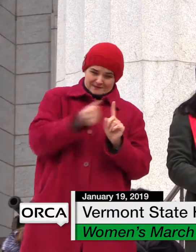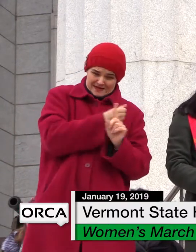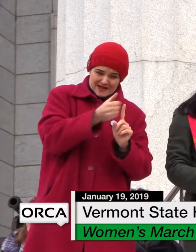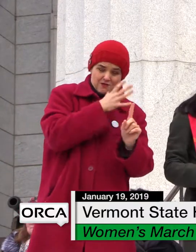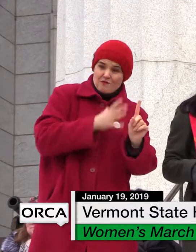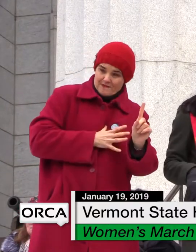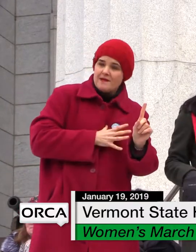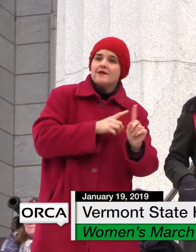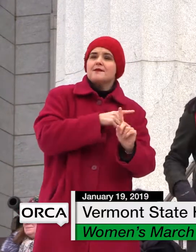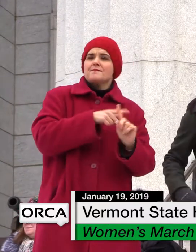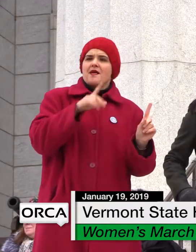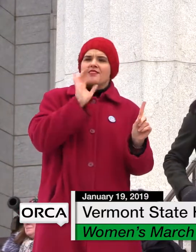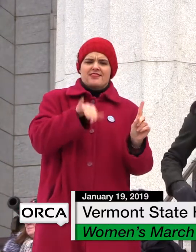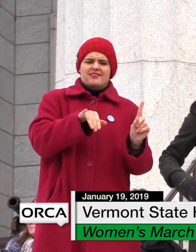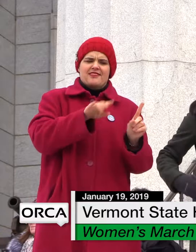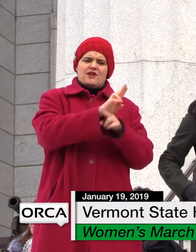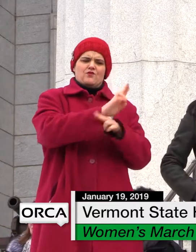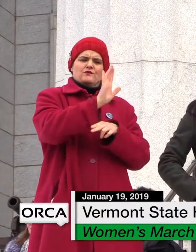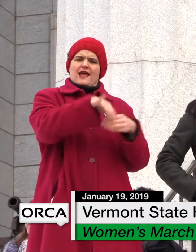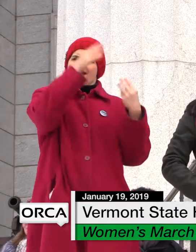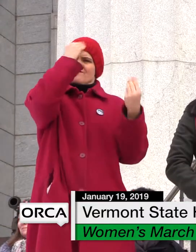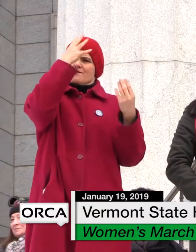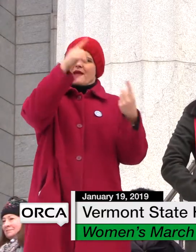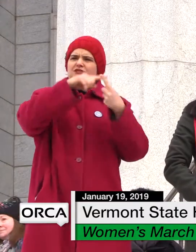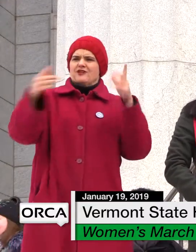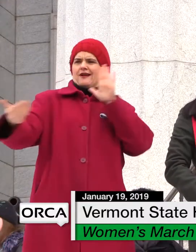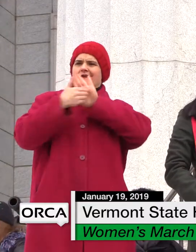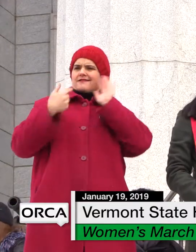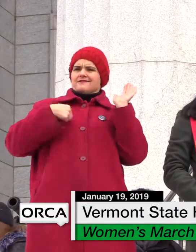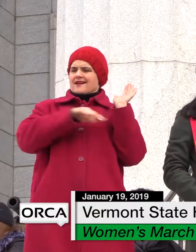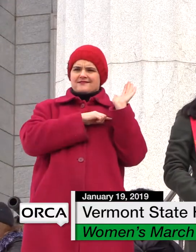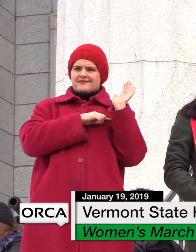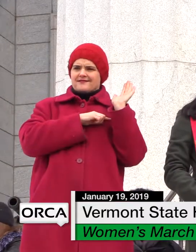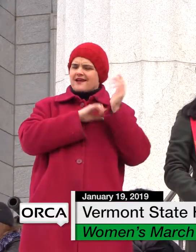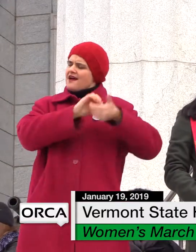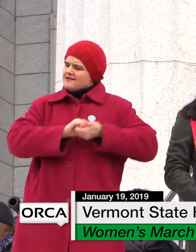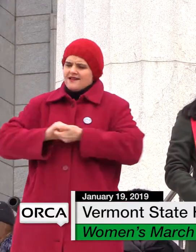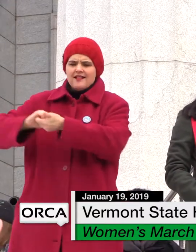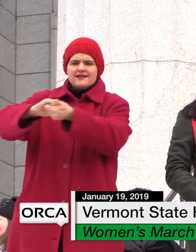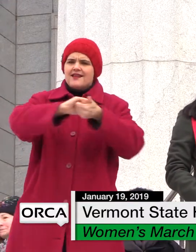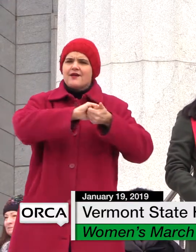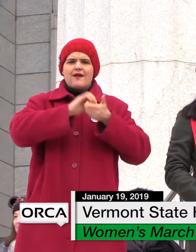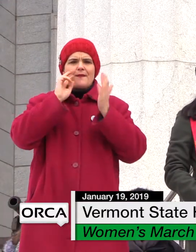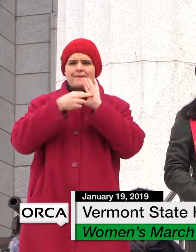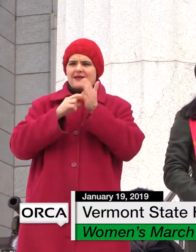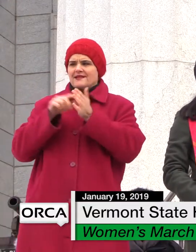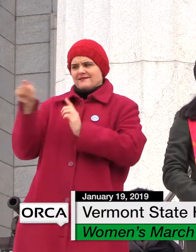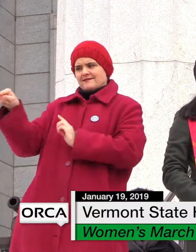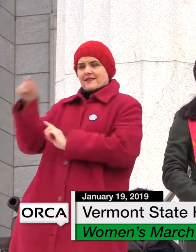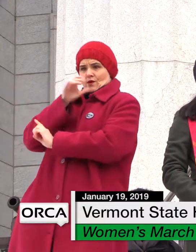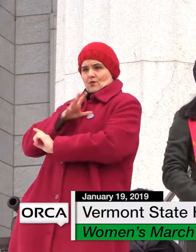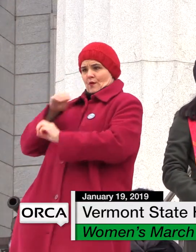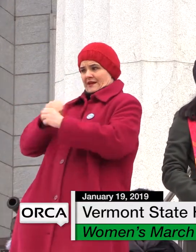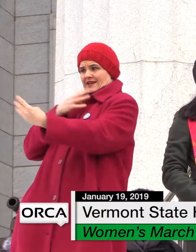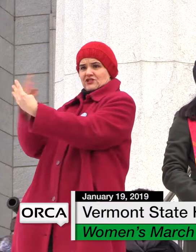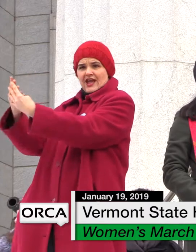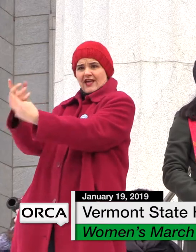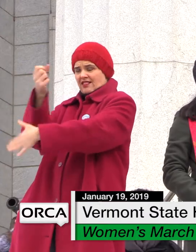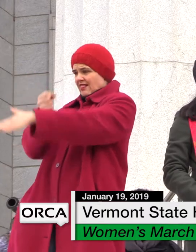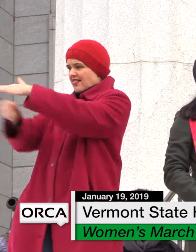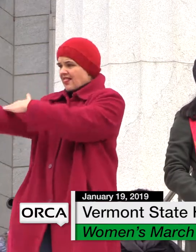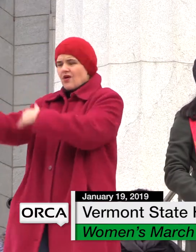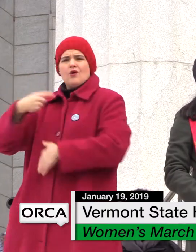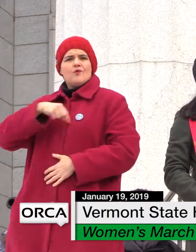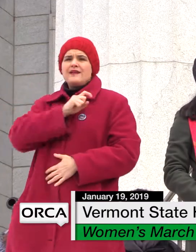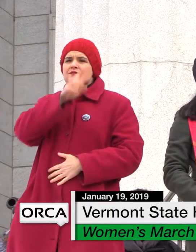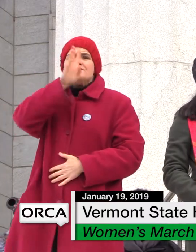community. And solidarity is speaking up when people like Morzia Hishami are detained